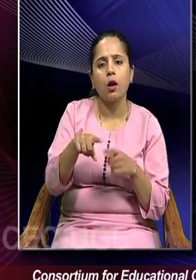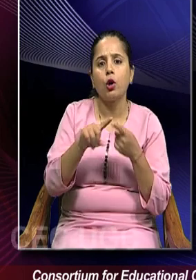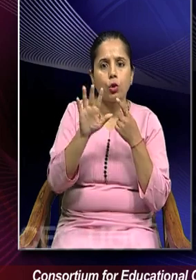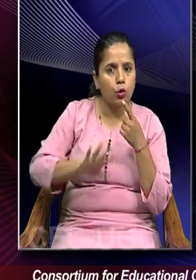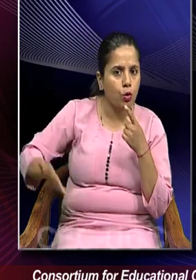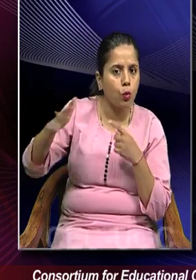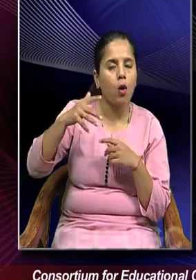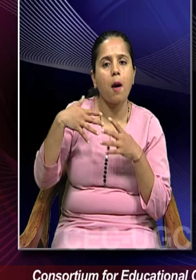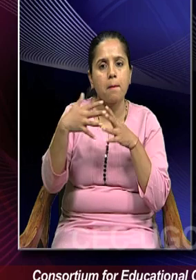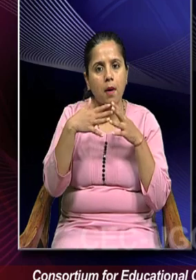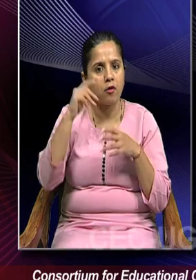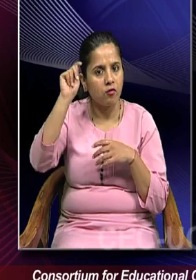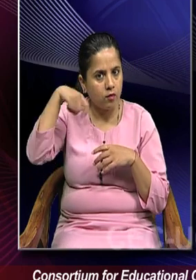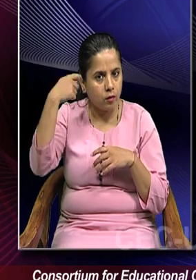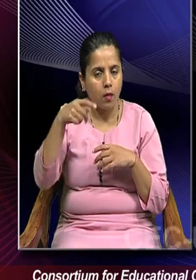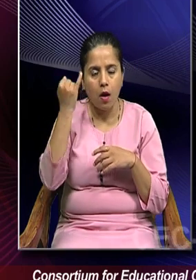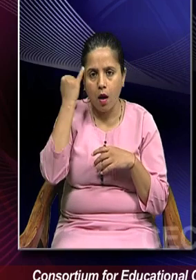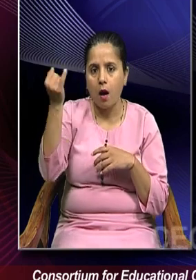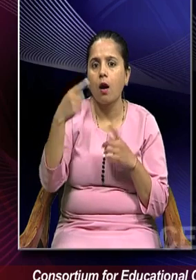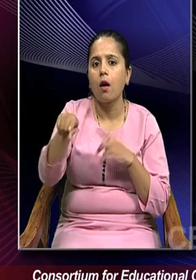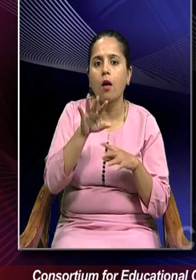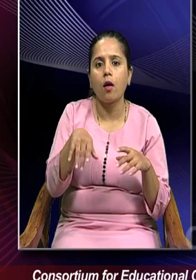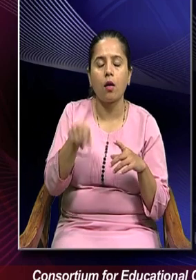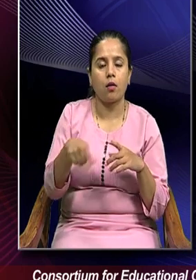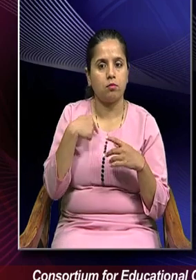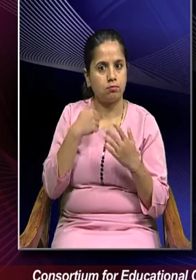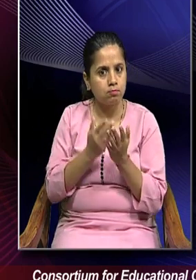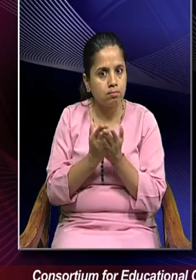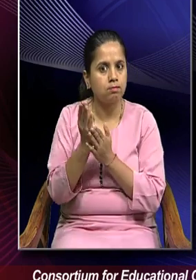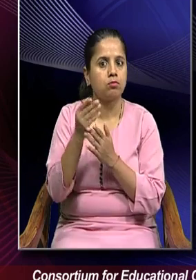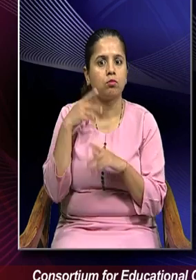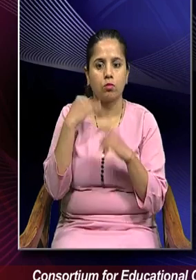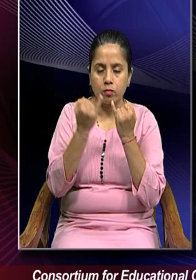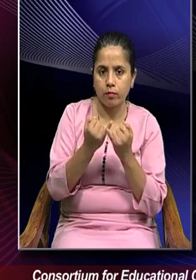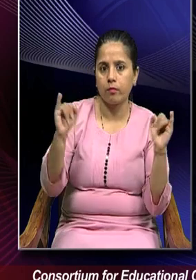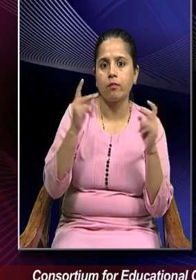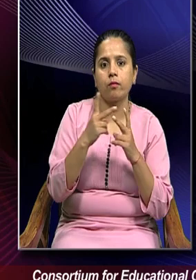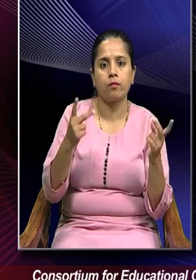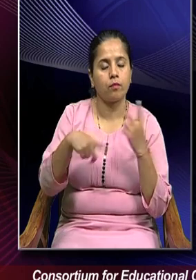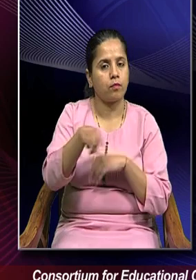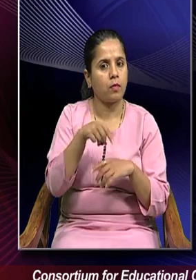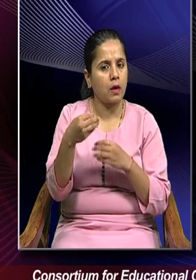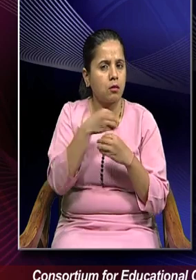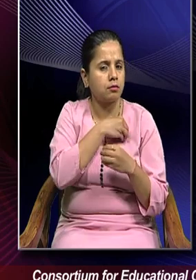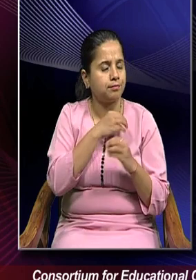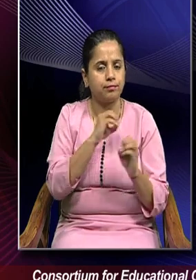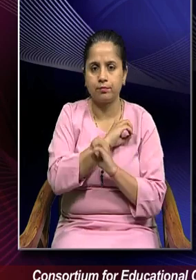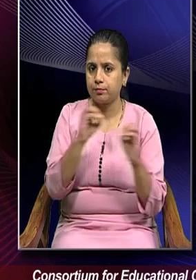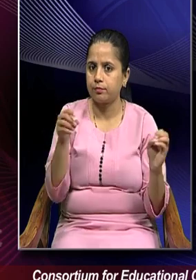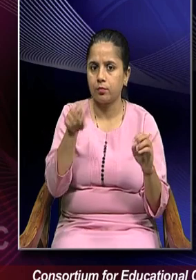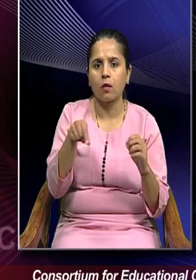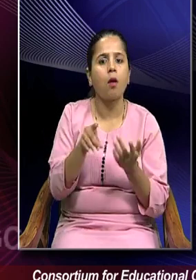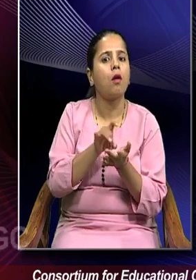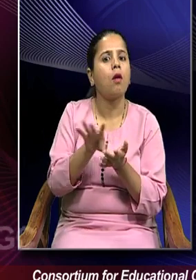films which talked about the ideals of patriotism or independence, they were also not being tolerated, and they were also being